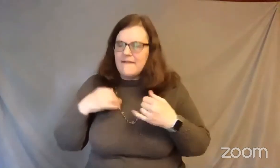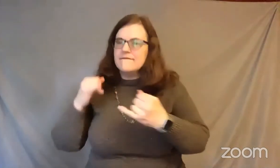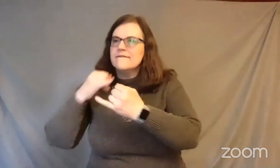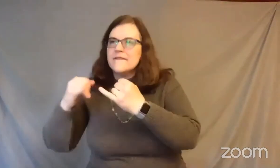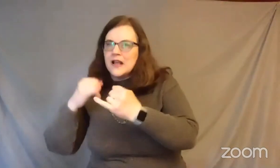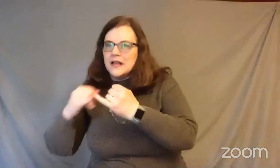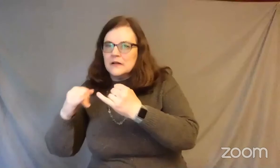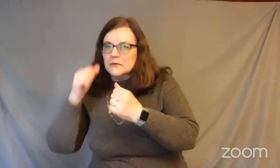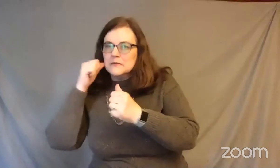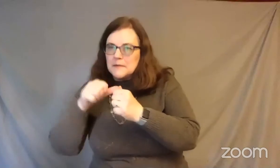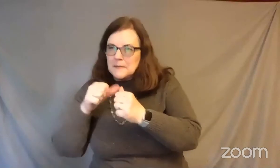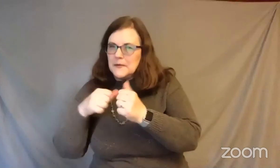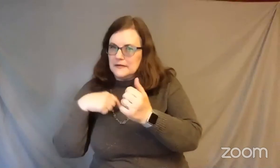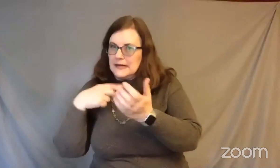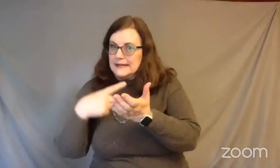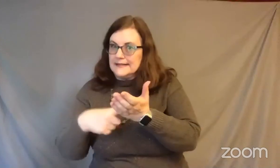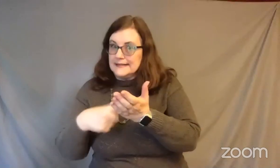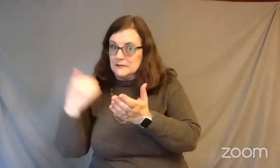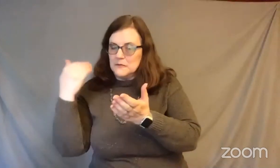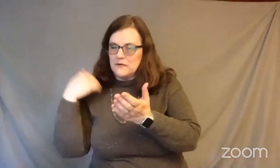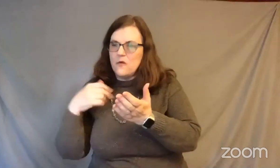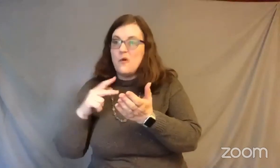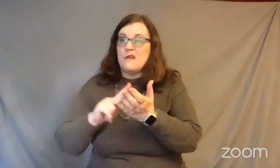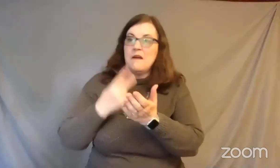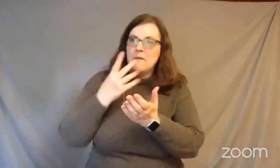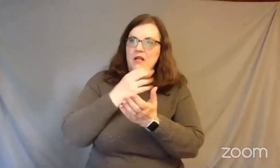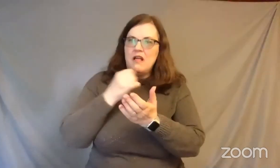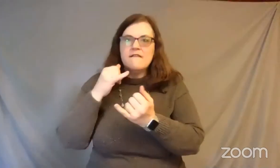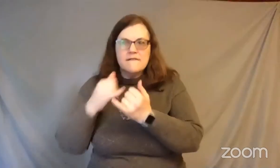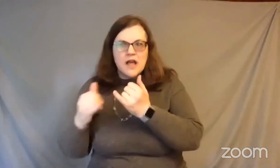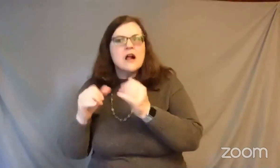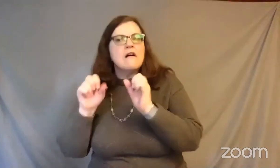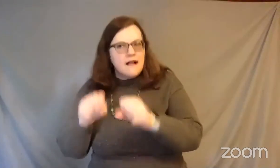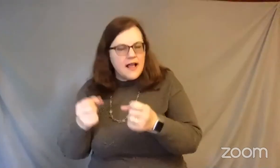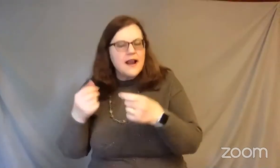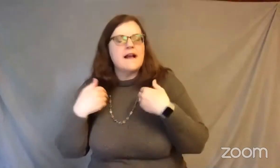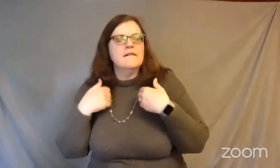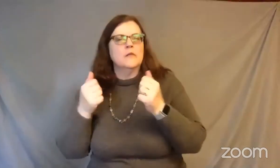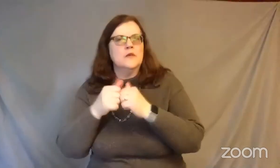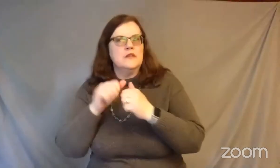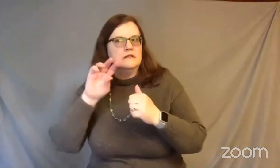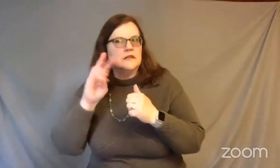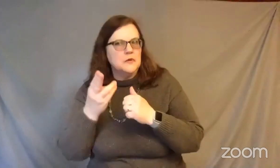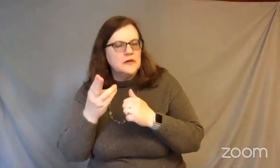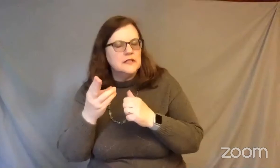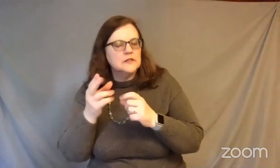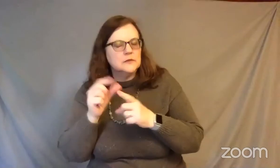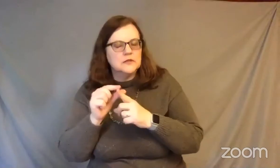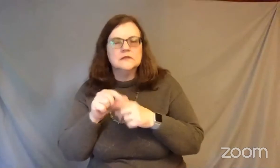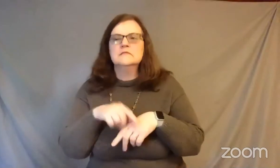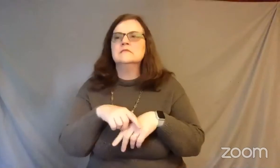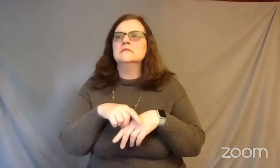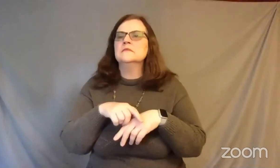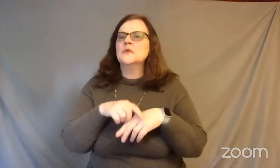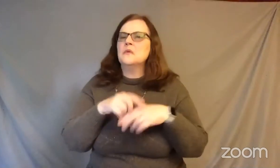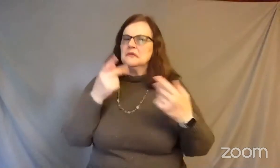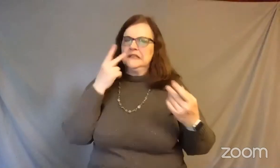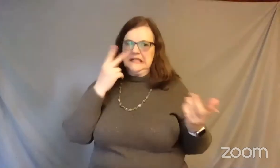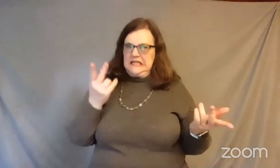sentence, they can be doubled, and they can appear in final position. This is similar to the beginning of my talk